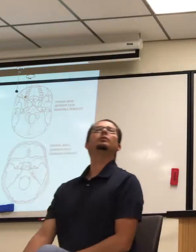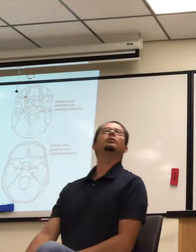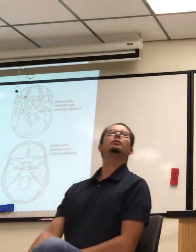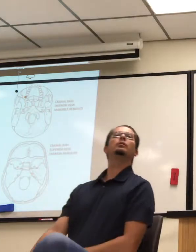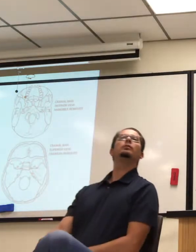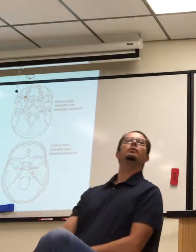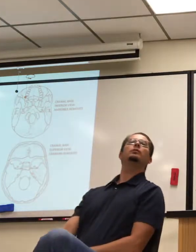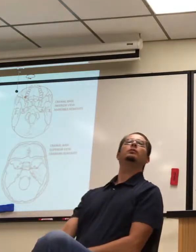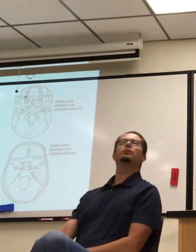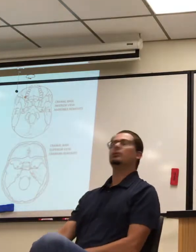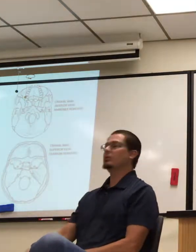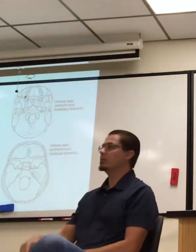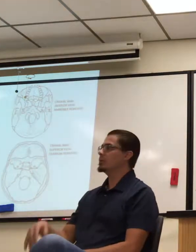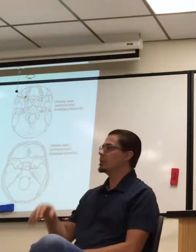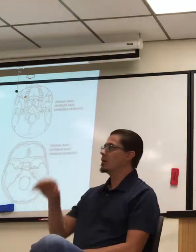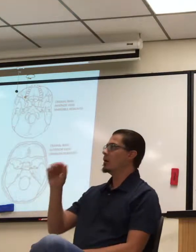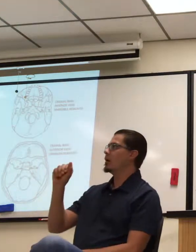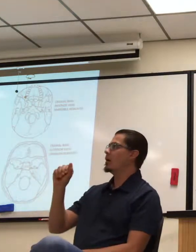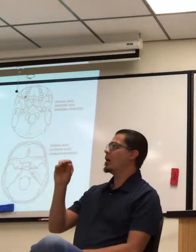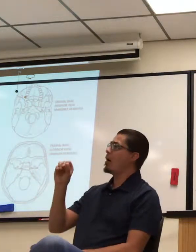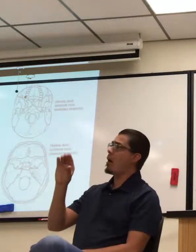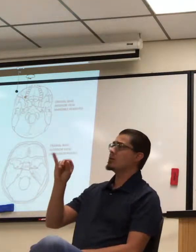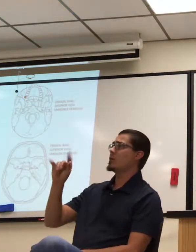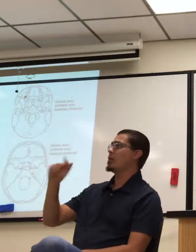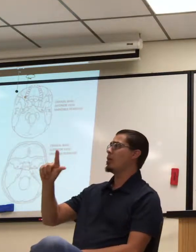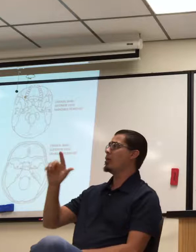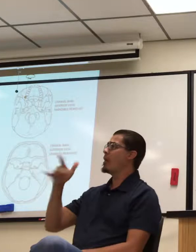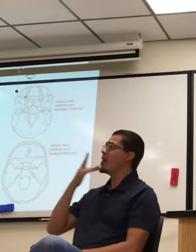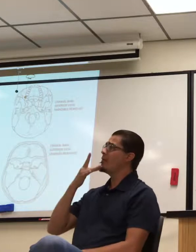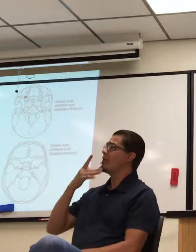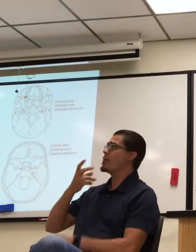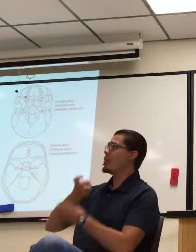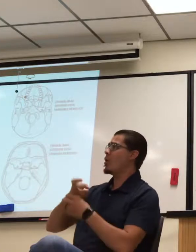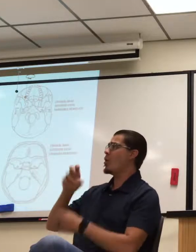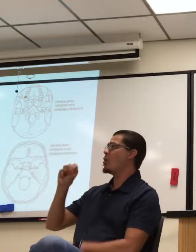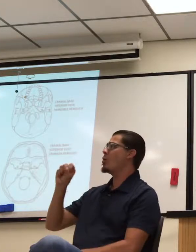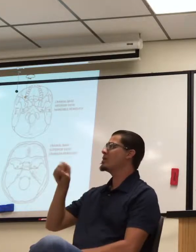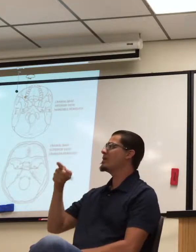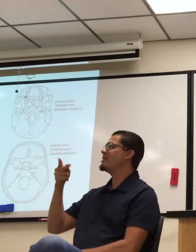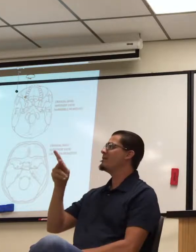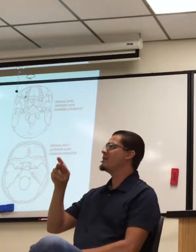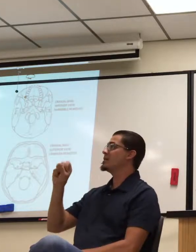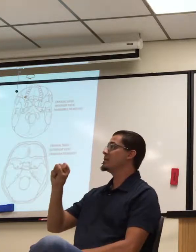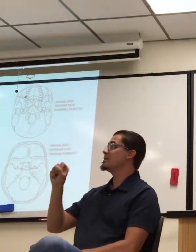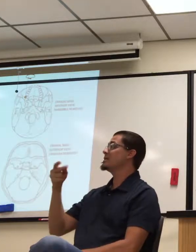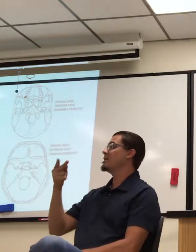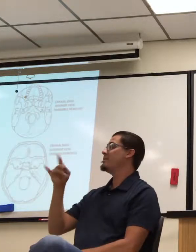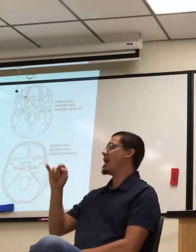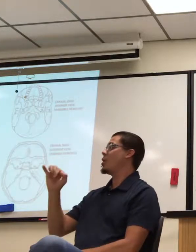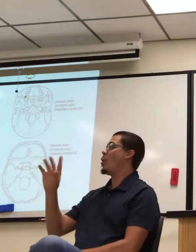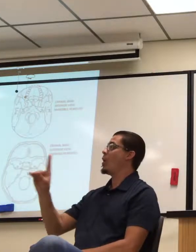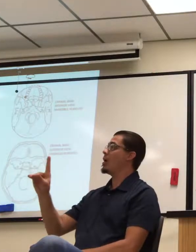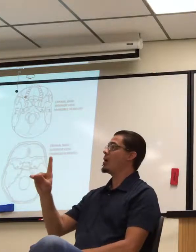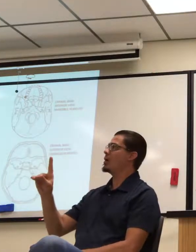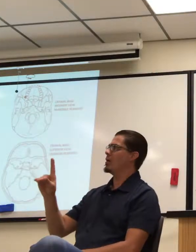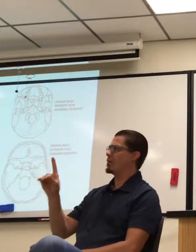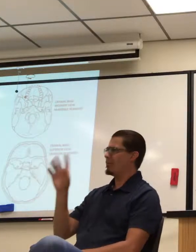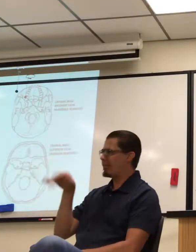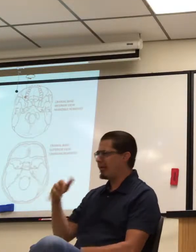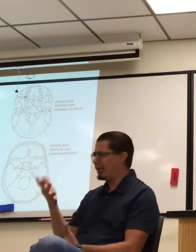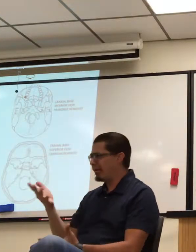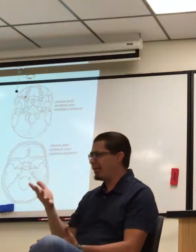occipital bone. Okay. Oh wow, look at that. That's my favorite bone. It's the sphenoid. Okay. And you're like, oh, well, what the heck?